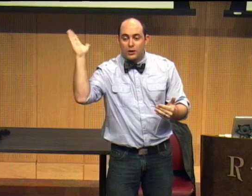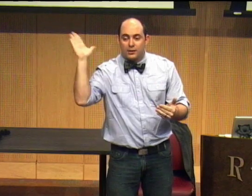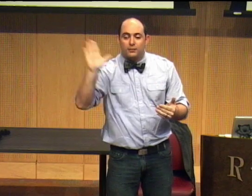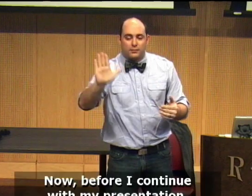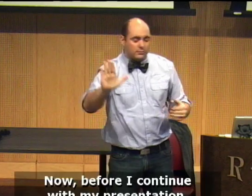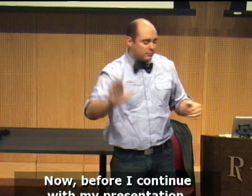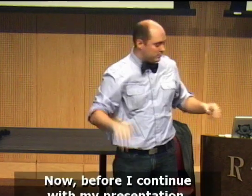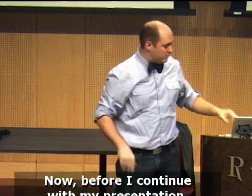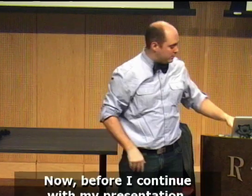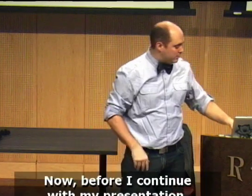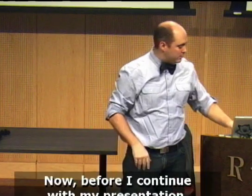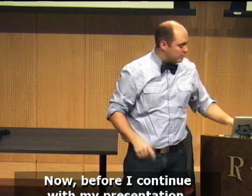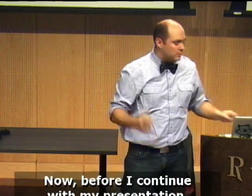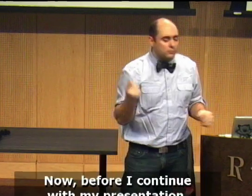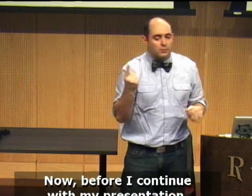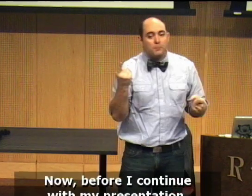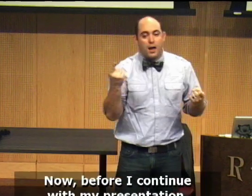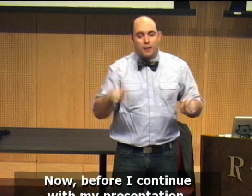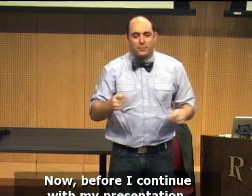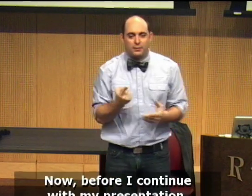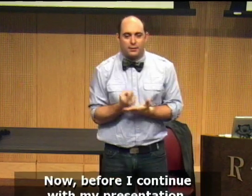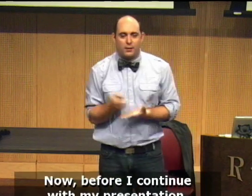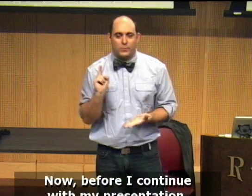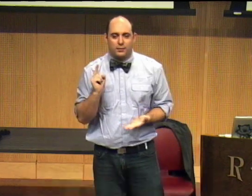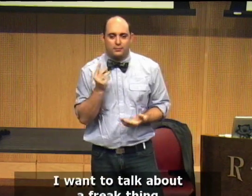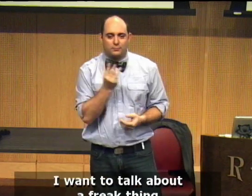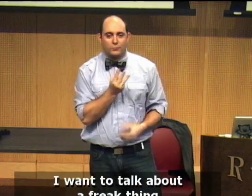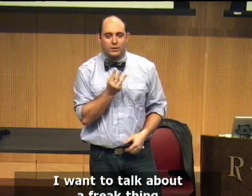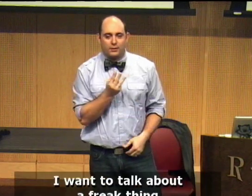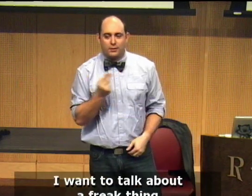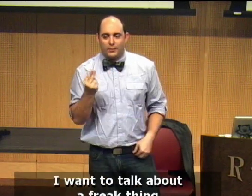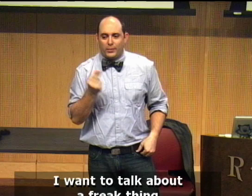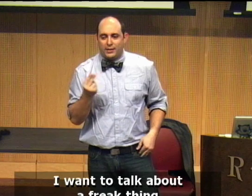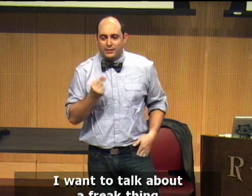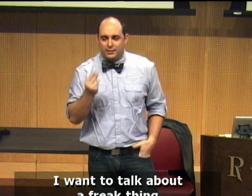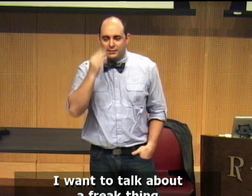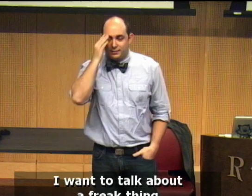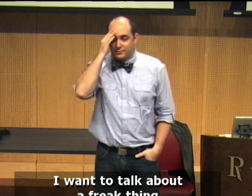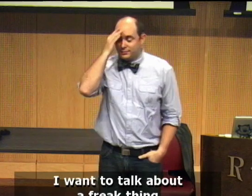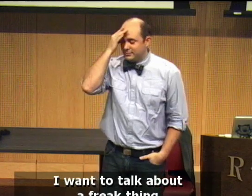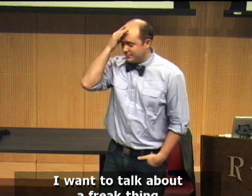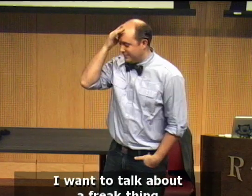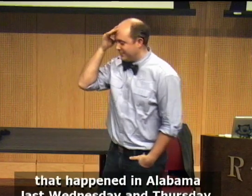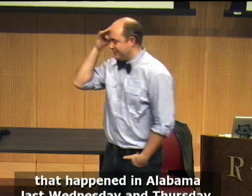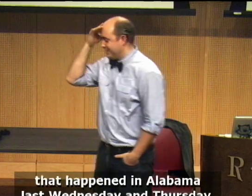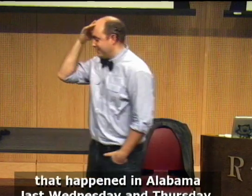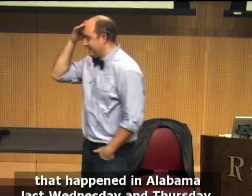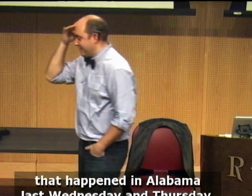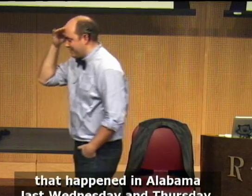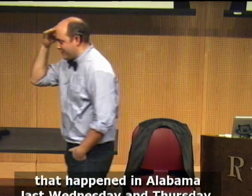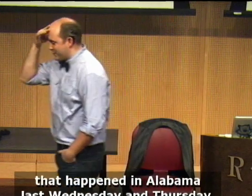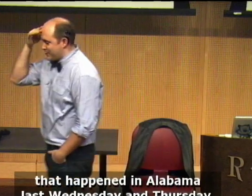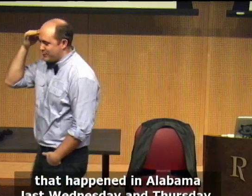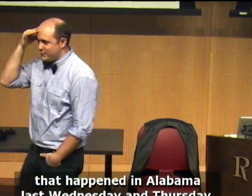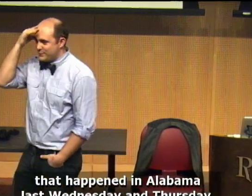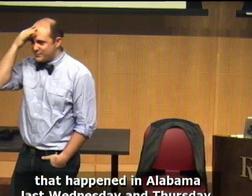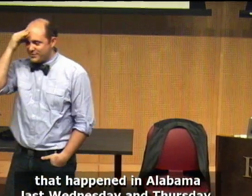Now, before I continue with my presentation, I want to talk about a freak thing that happened in Alabama last Wednesday and